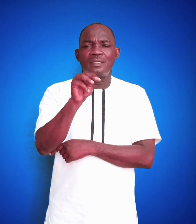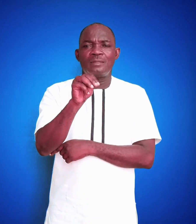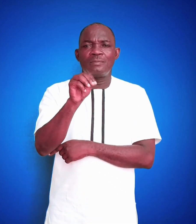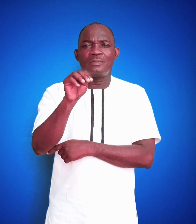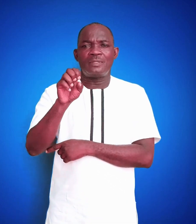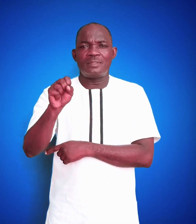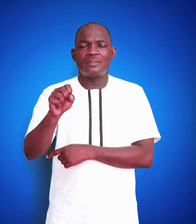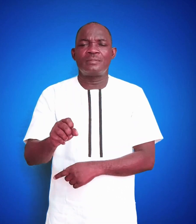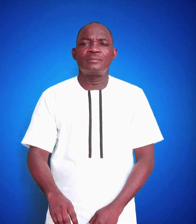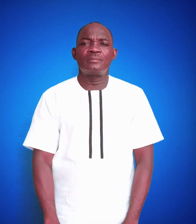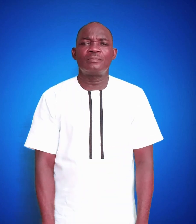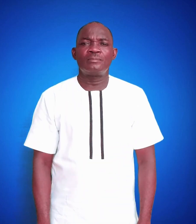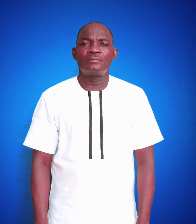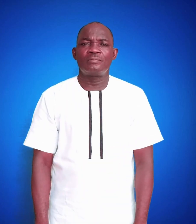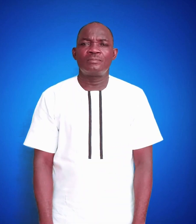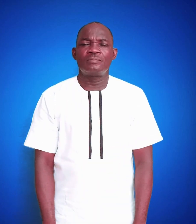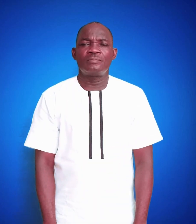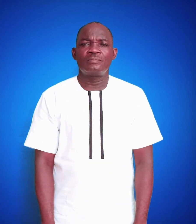LMS,